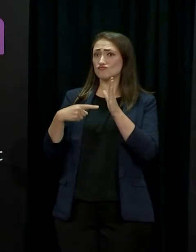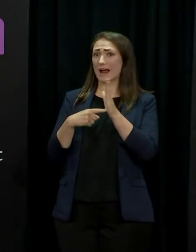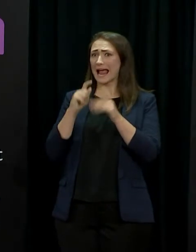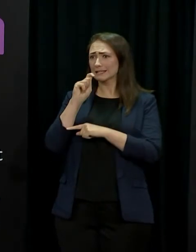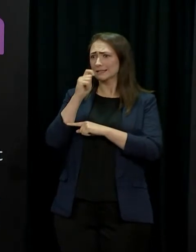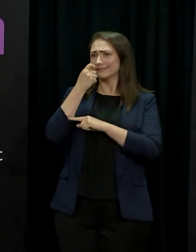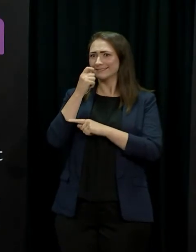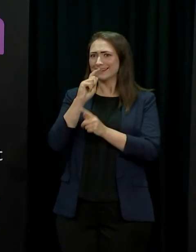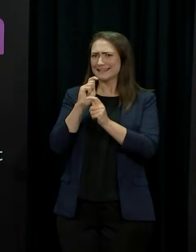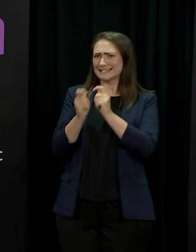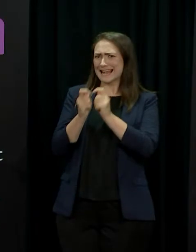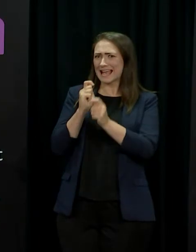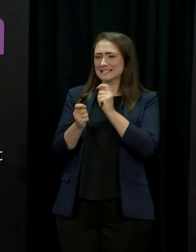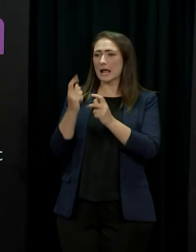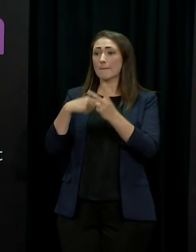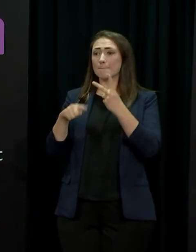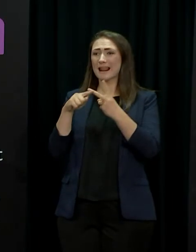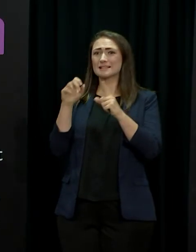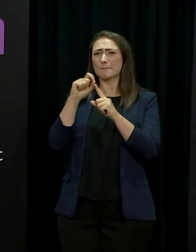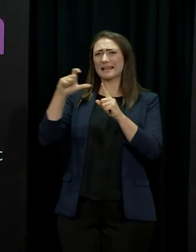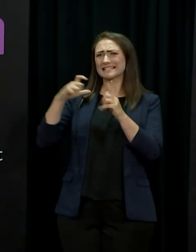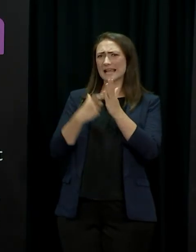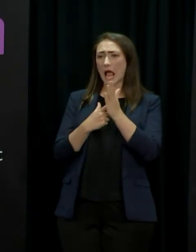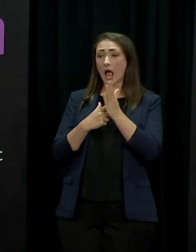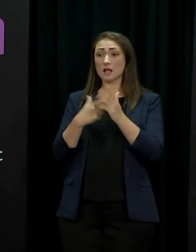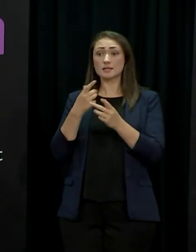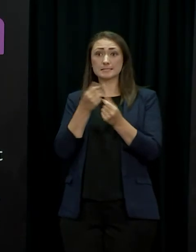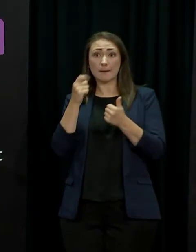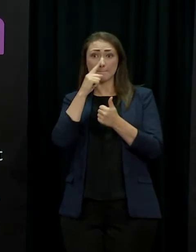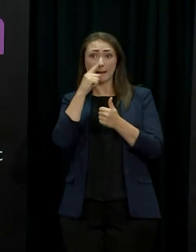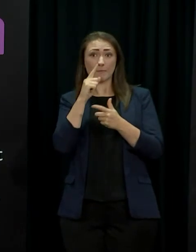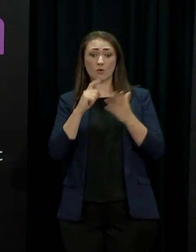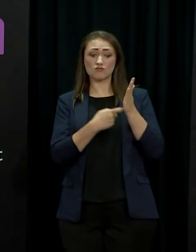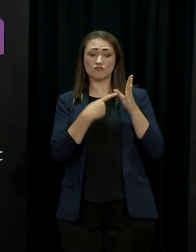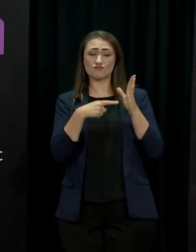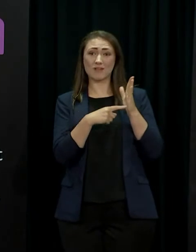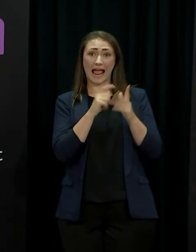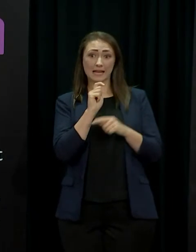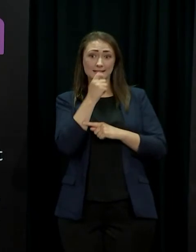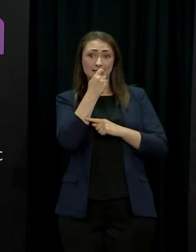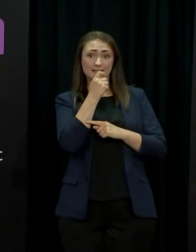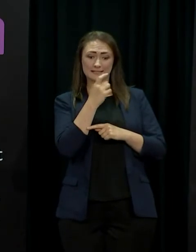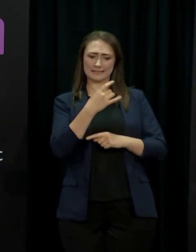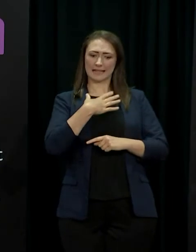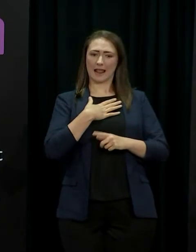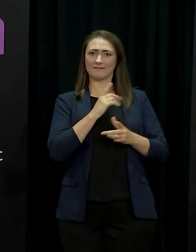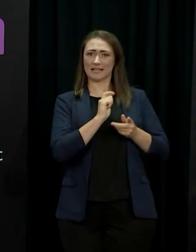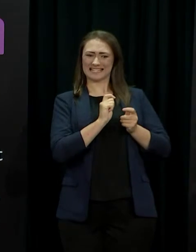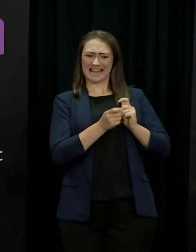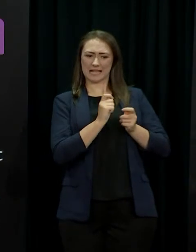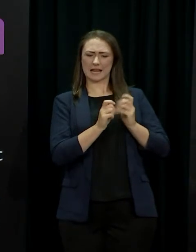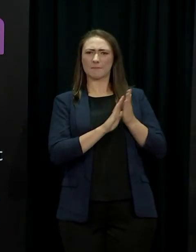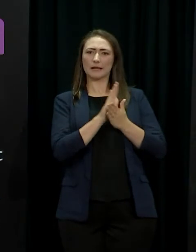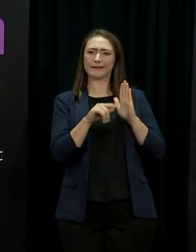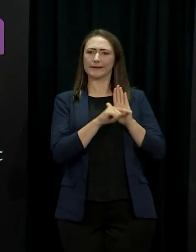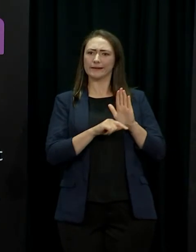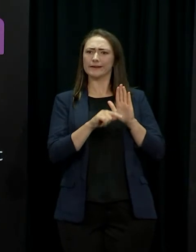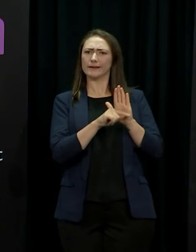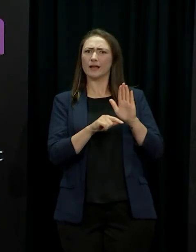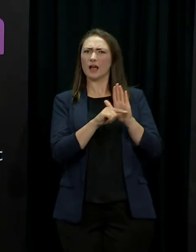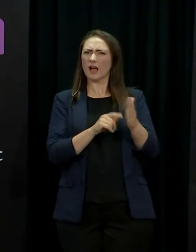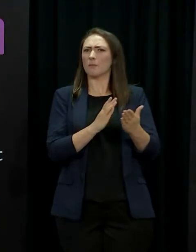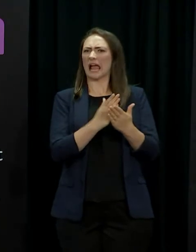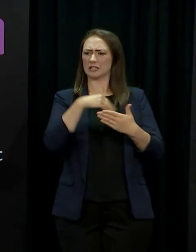it be easier for people to get a PCR test? I'll ask Dr. Bloomfield to make a comment. I'll make one as well, which is we knew when we moved to